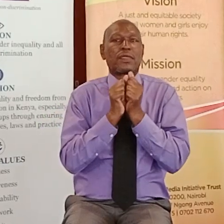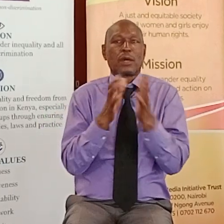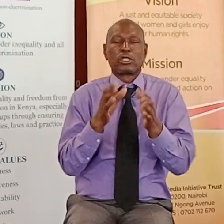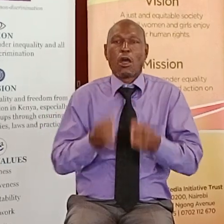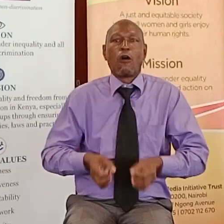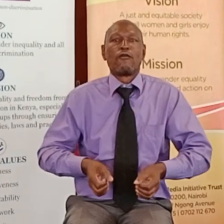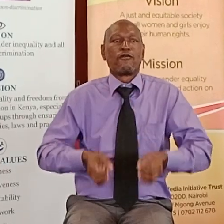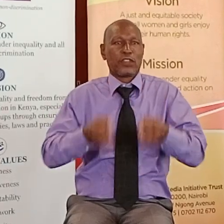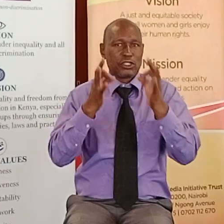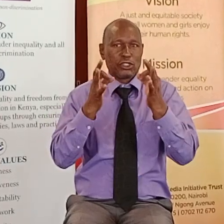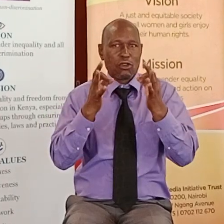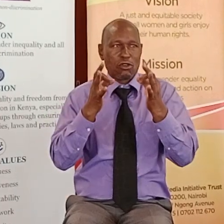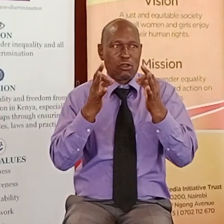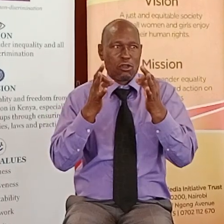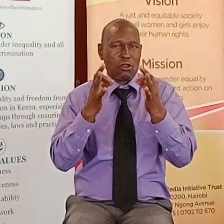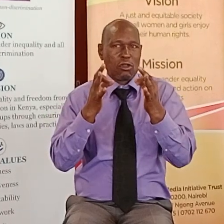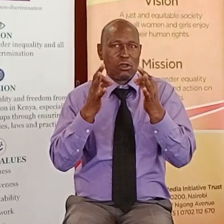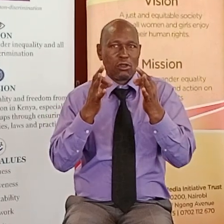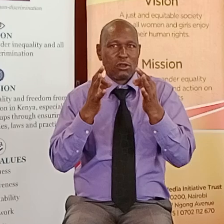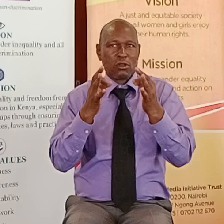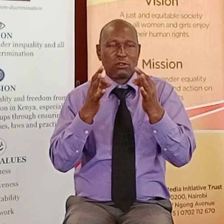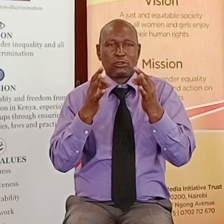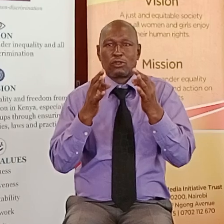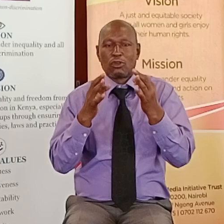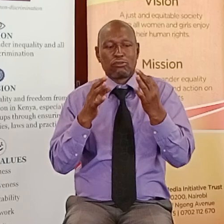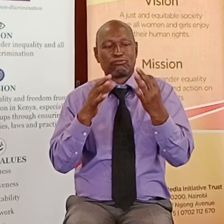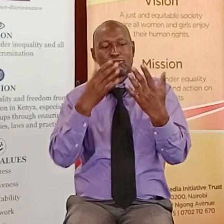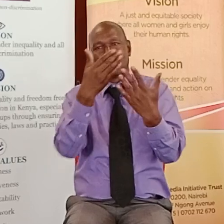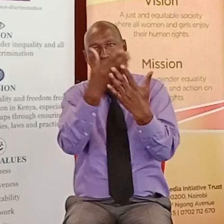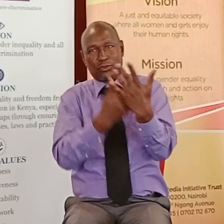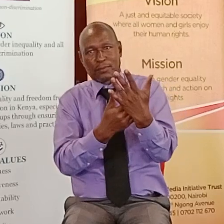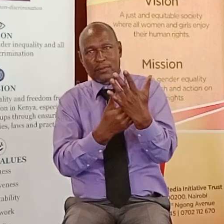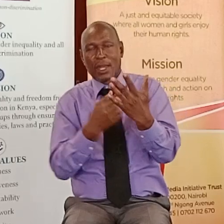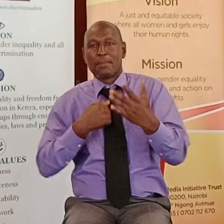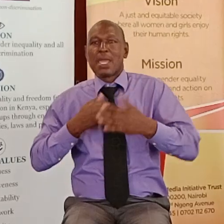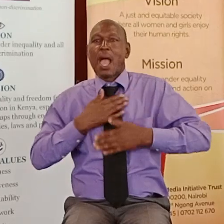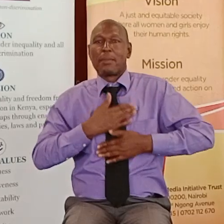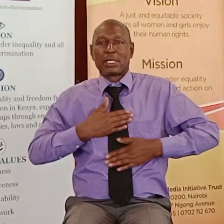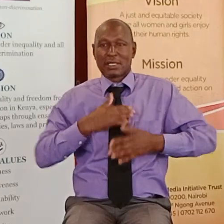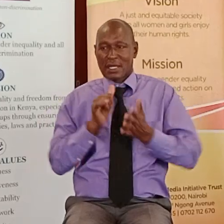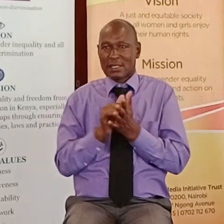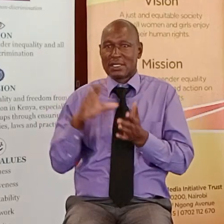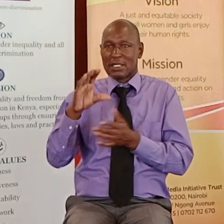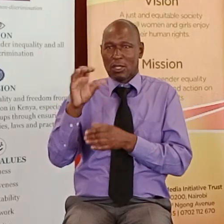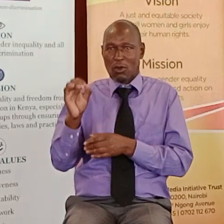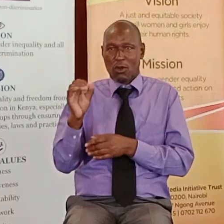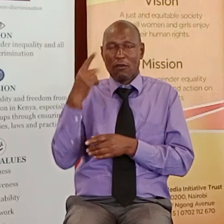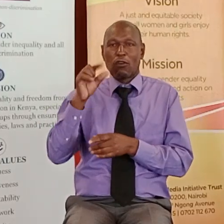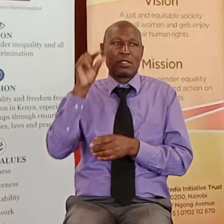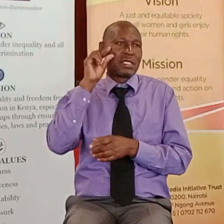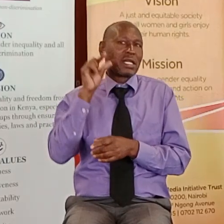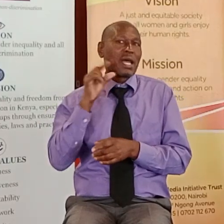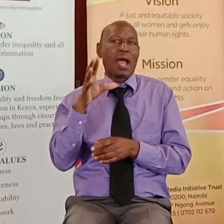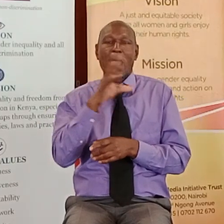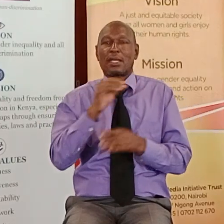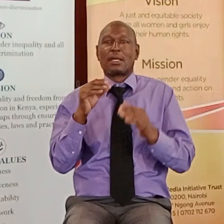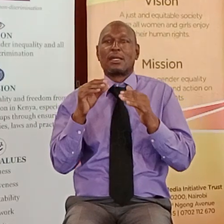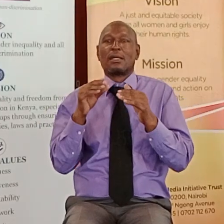official talking notes. And I appreciate that the CEO for the the National Gender and